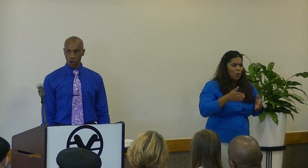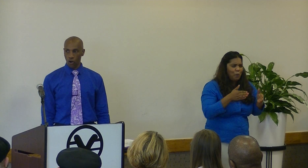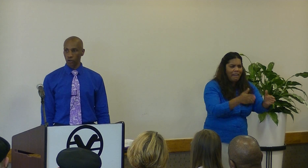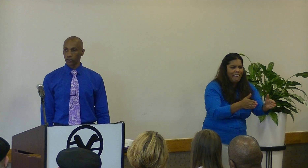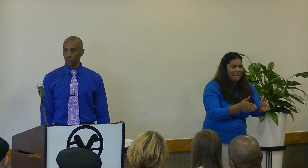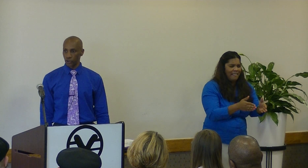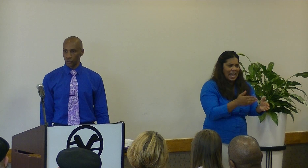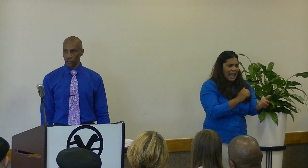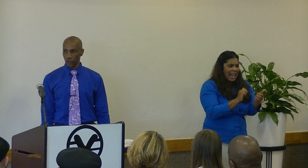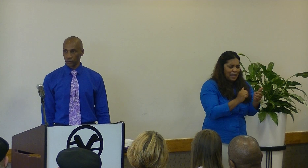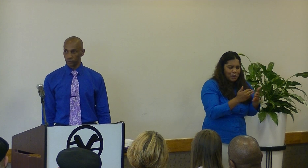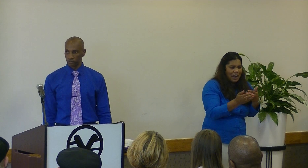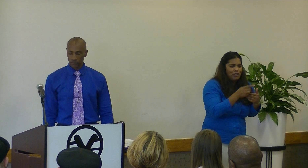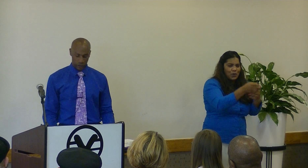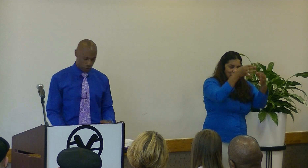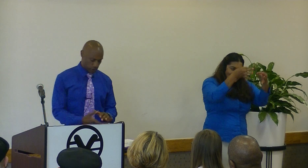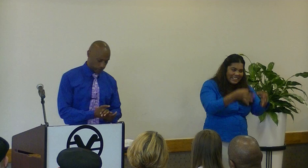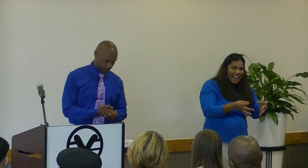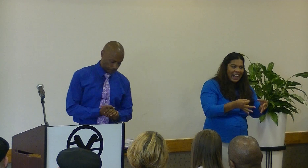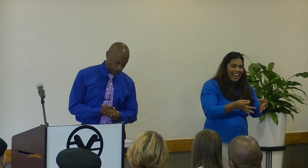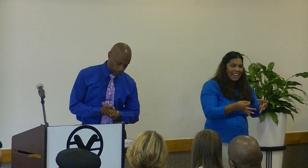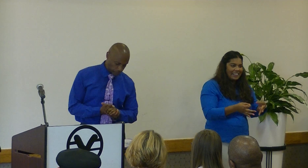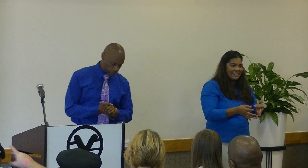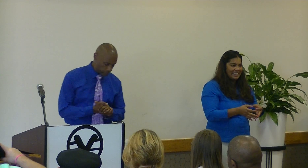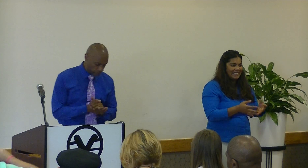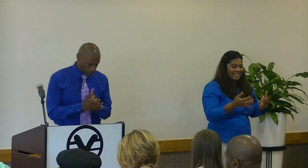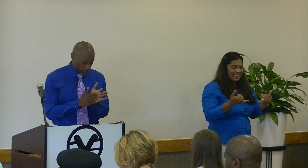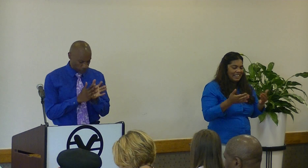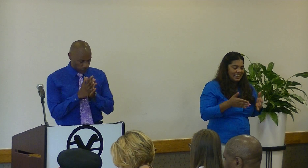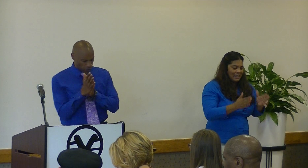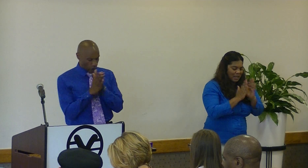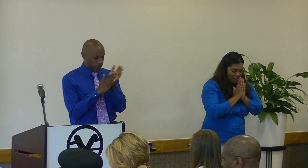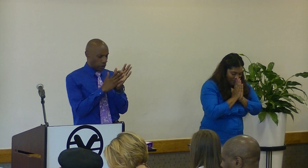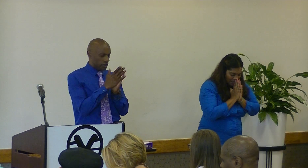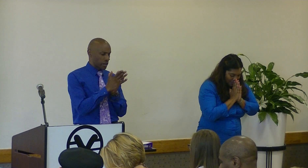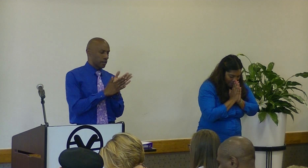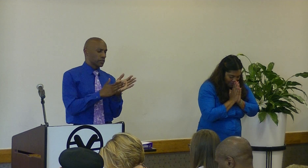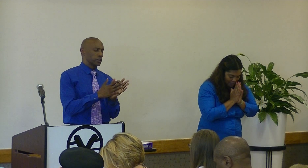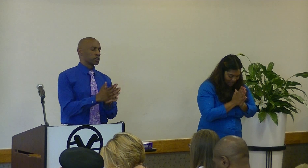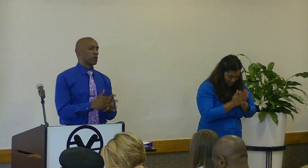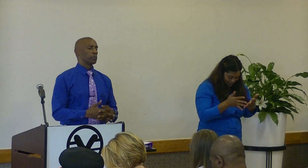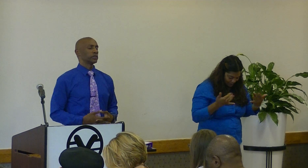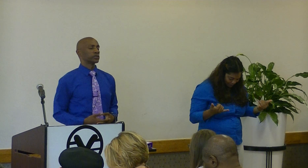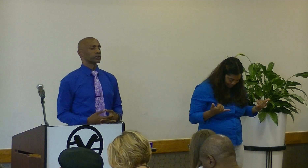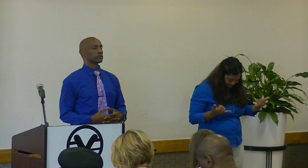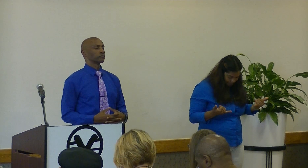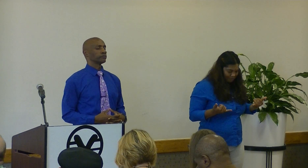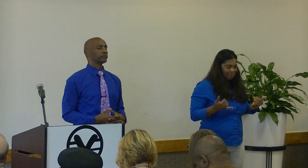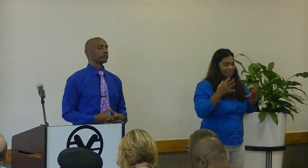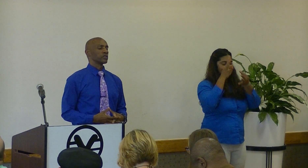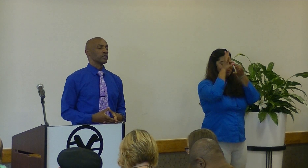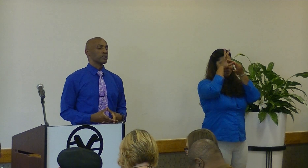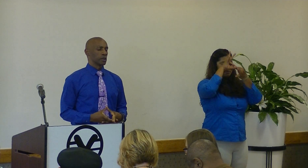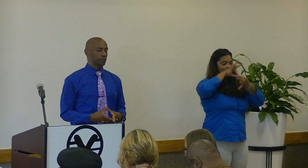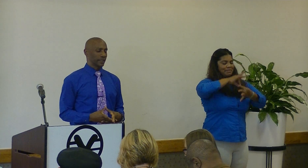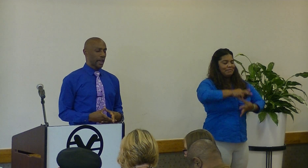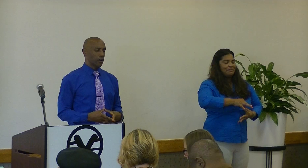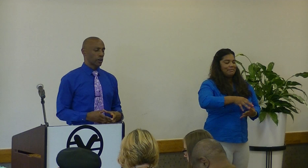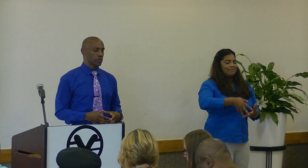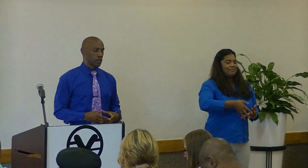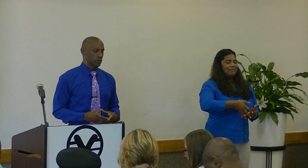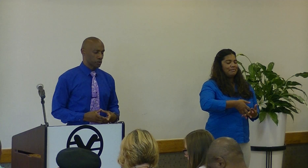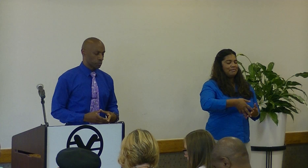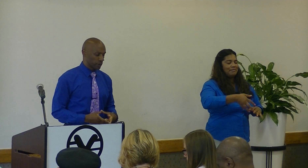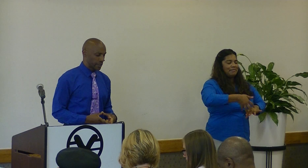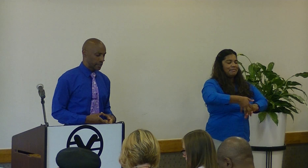you are called to do so. Let's treat it. Grounding ourselves in this moment, simply